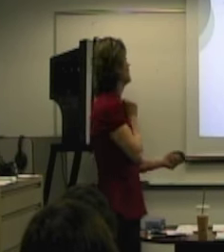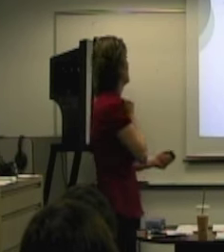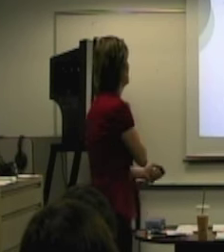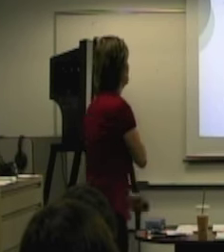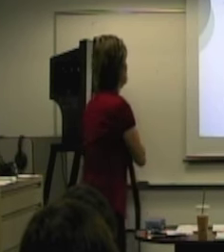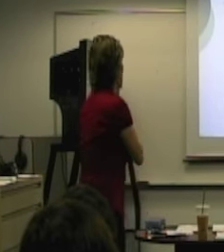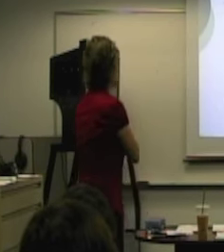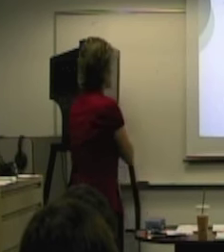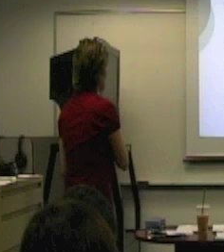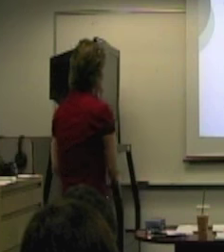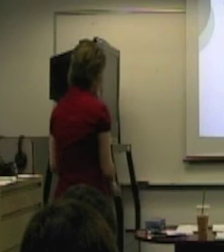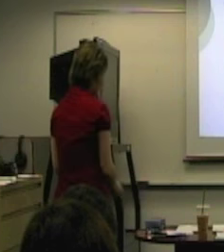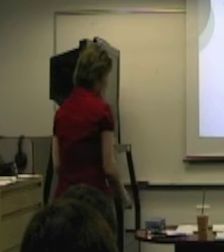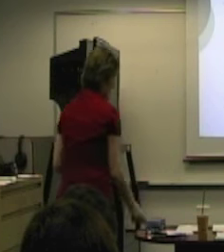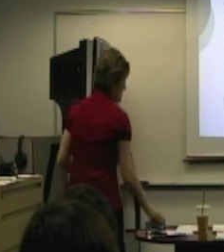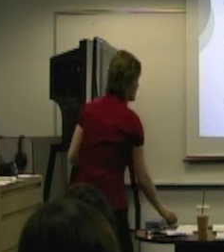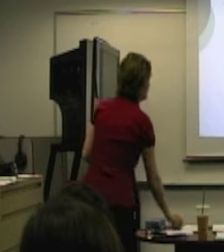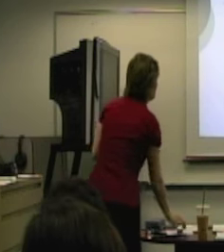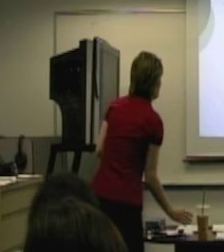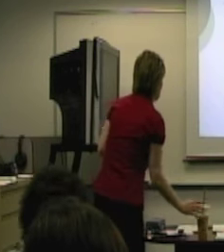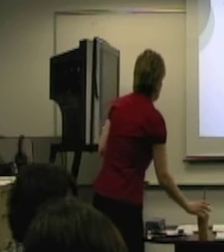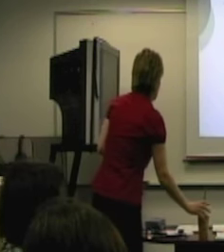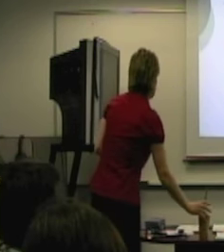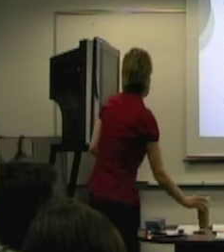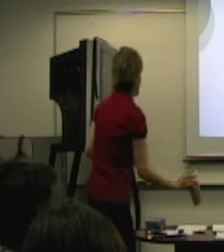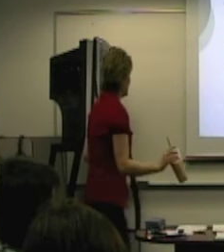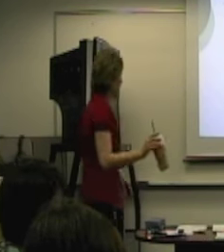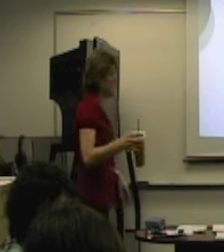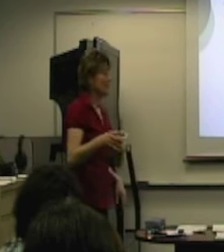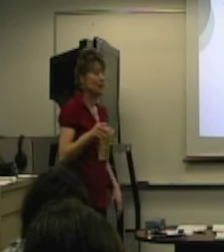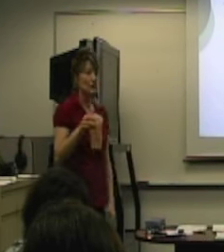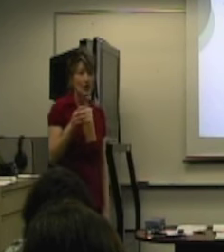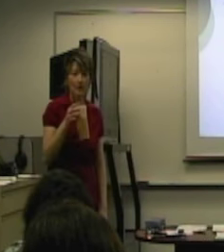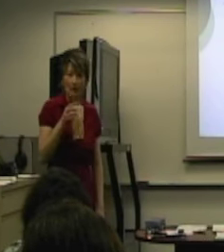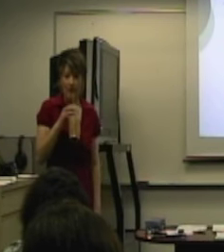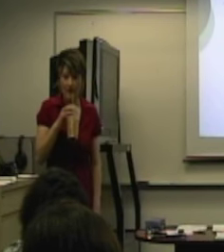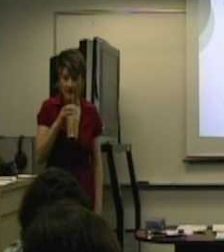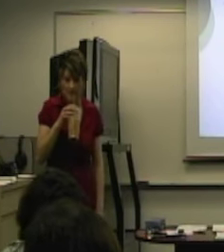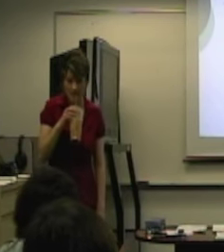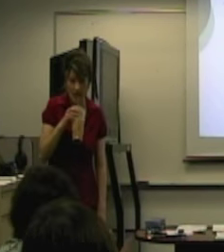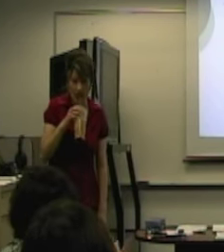next, faceting. Do y'all remember what this is?